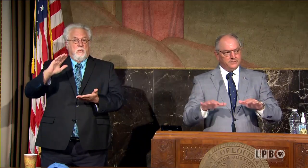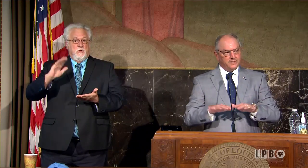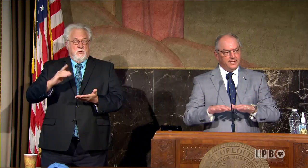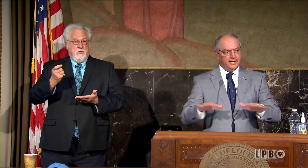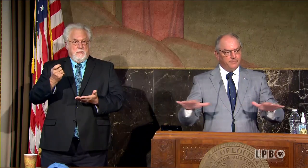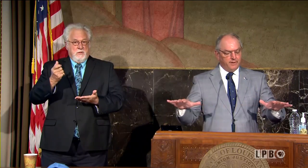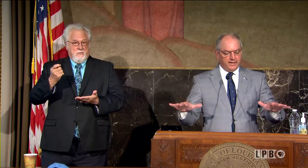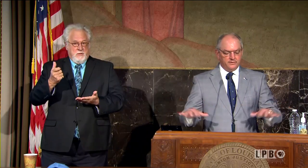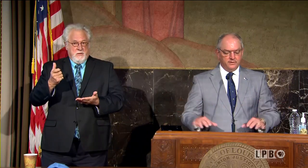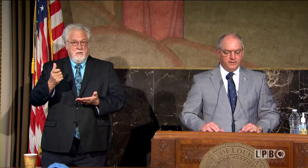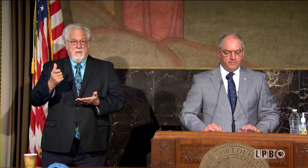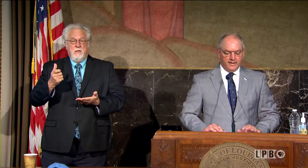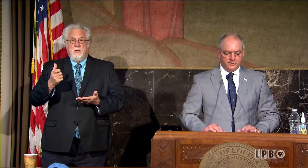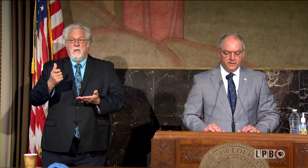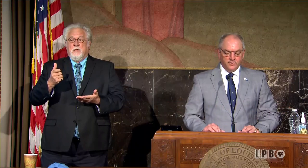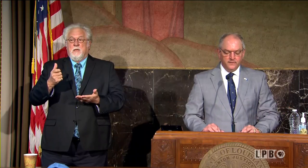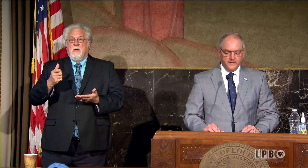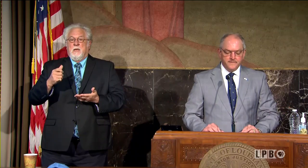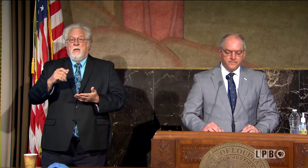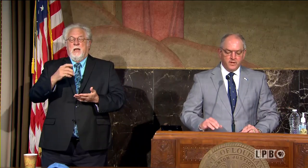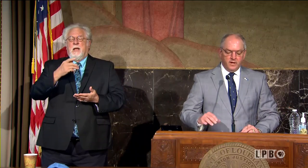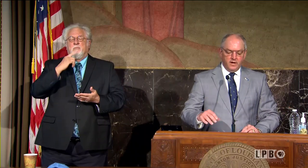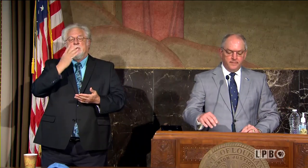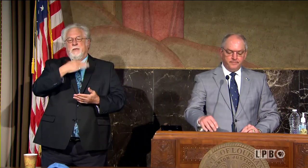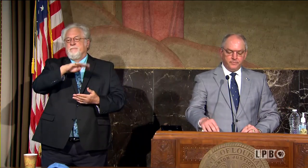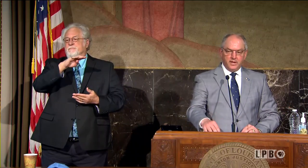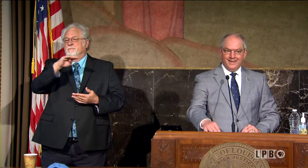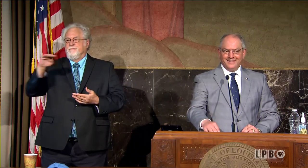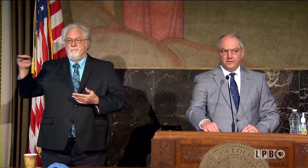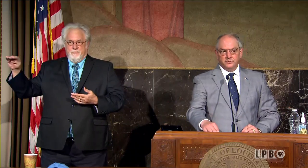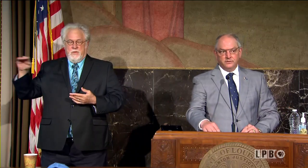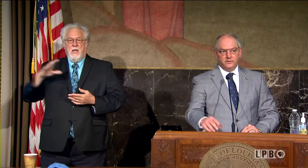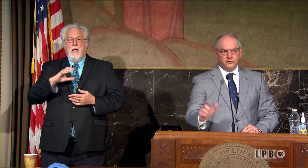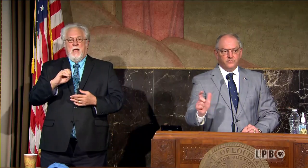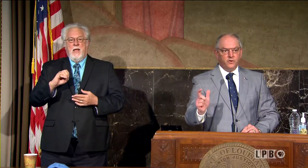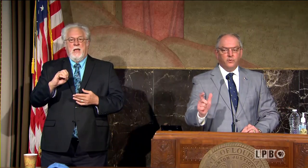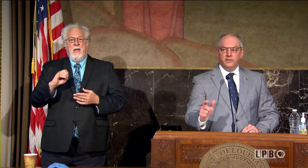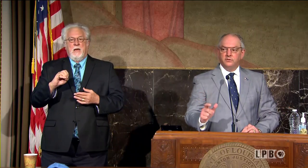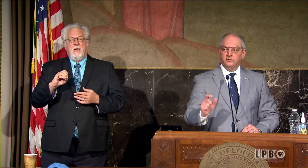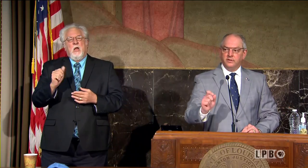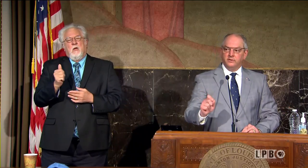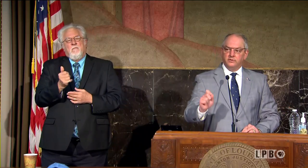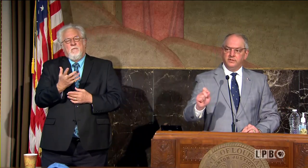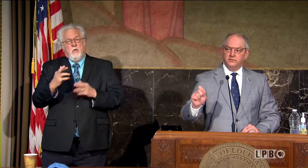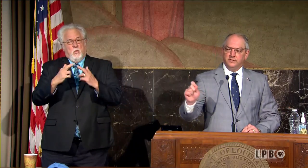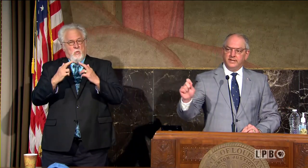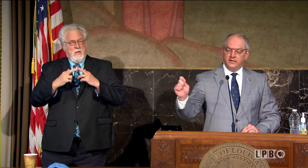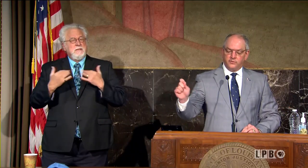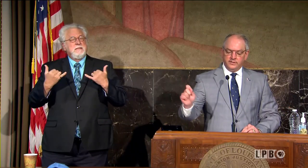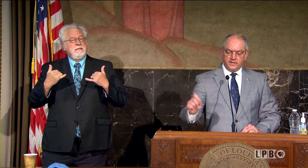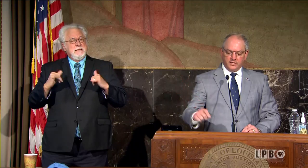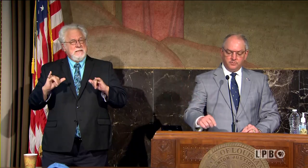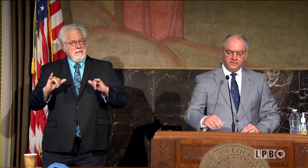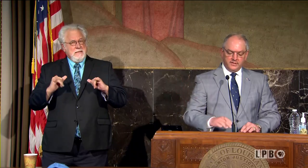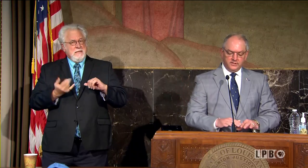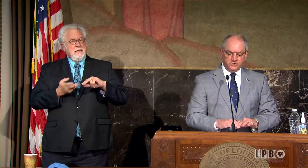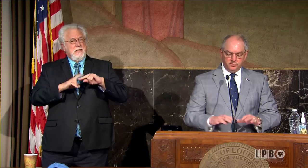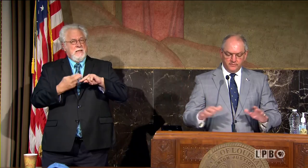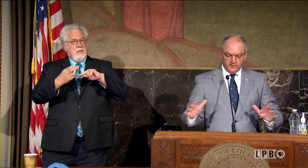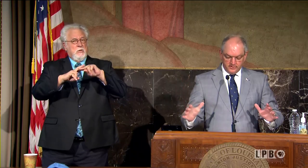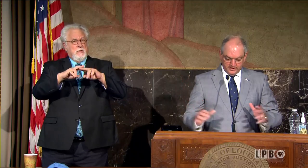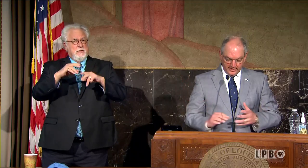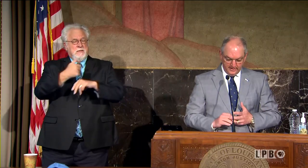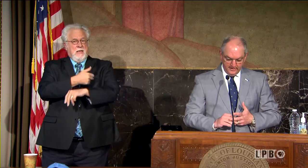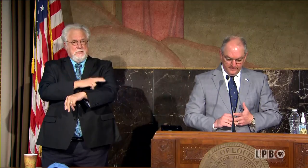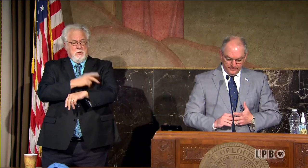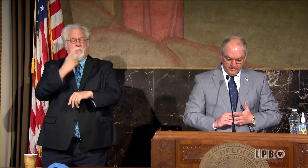slightly, basically in plateau. And there's a few regions that are still seeing increased hospitalizations,